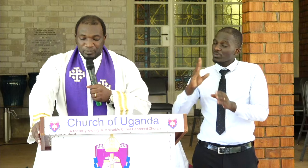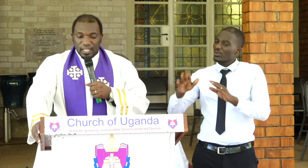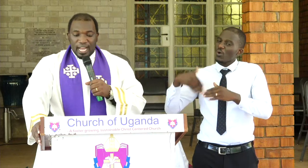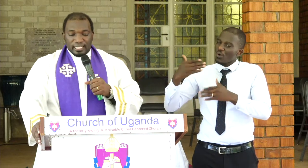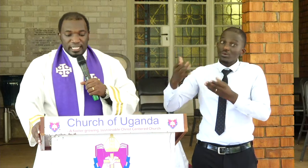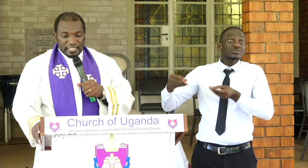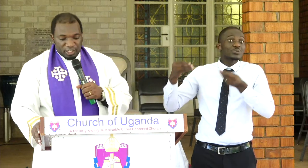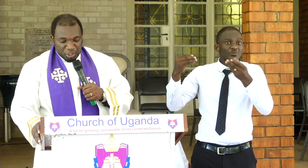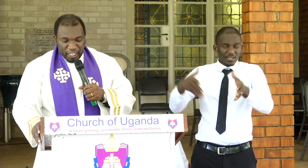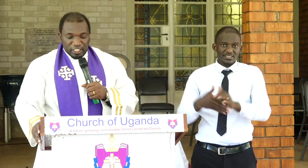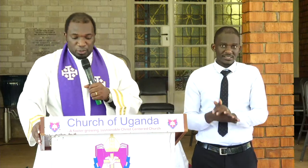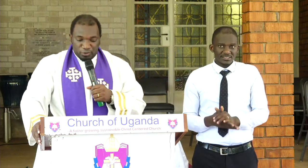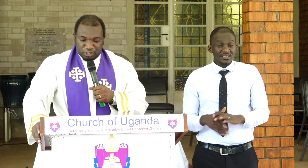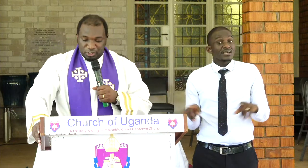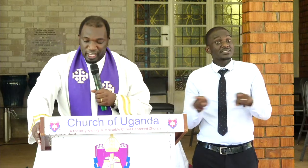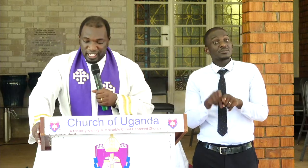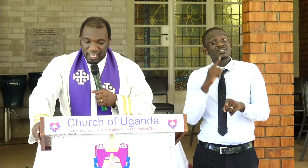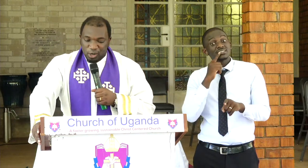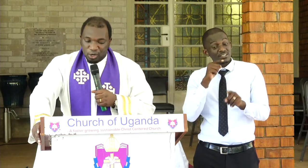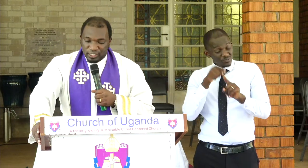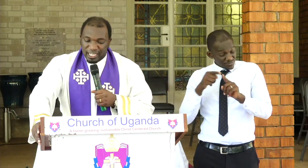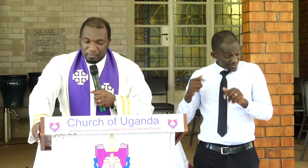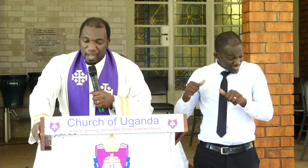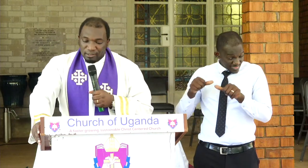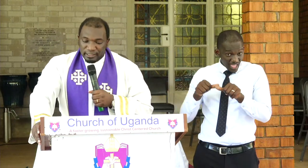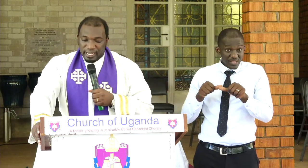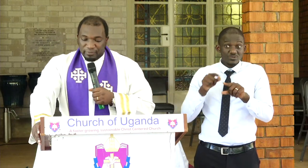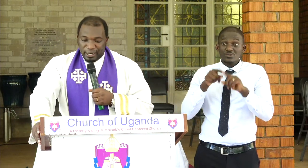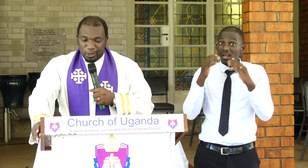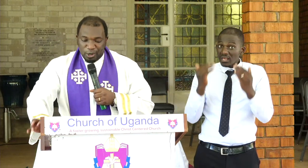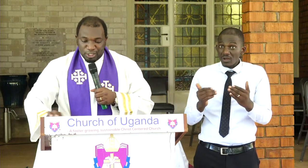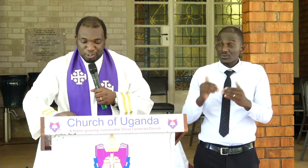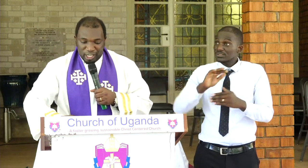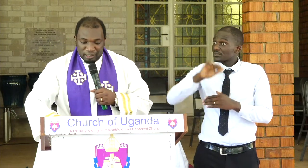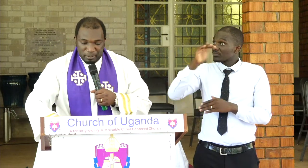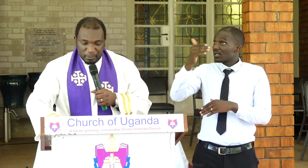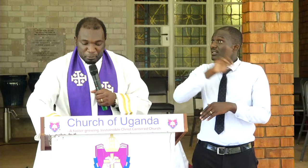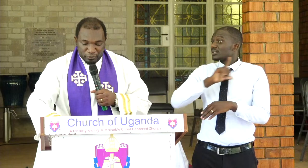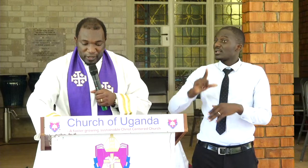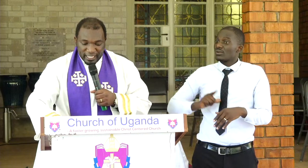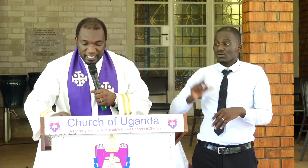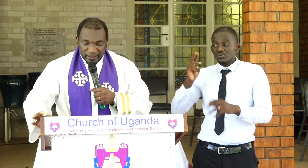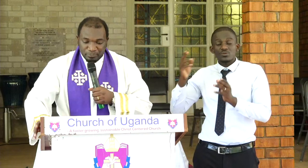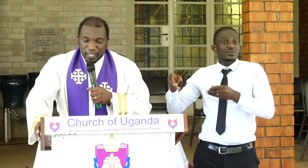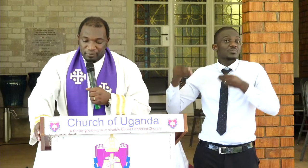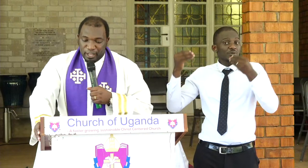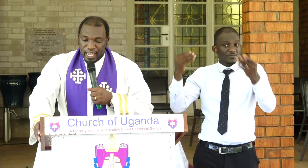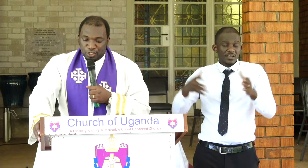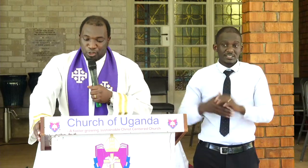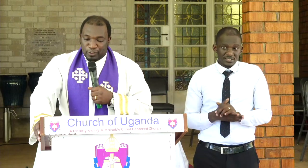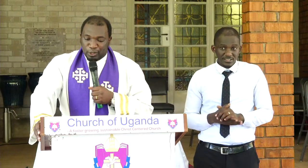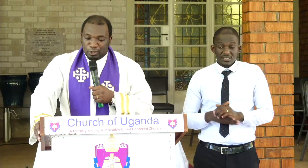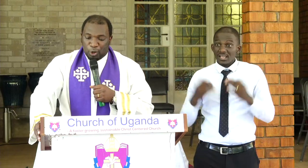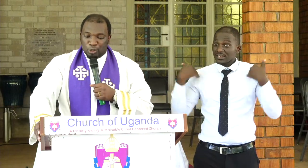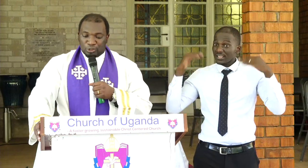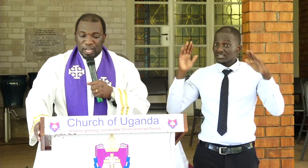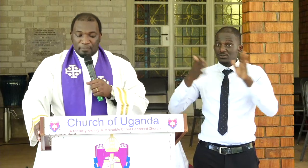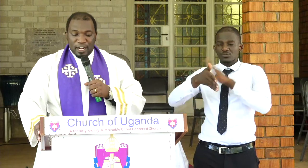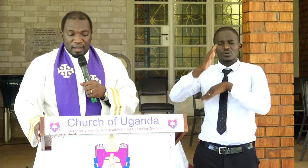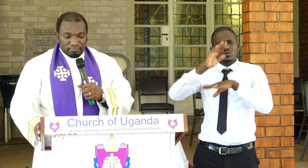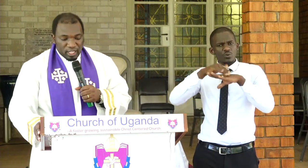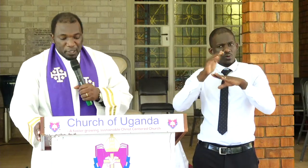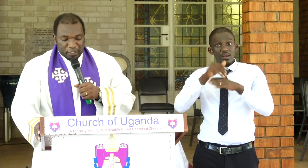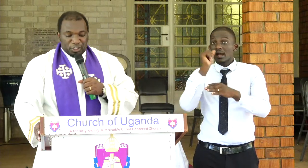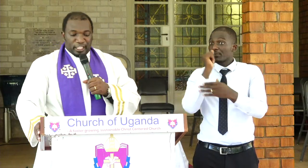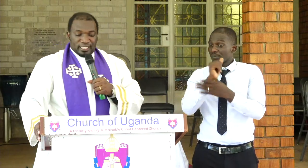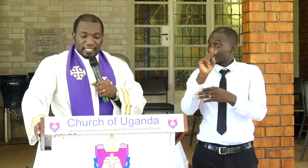provide. And it is said to this day, on that mount, the Lord shall be provided. And the angel of the Lord called to